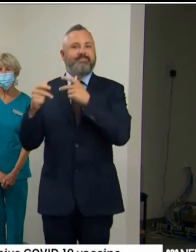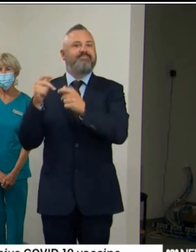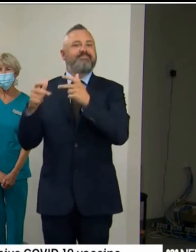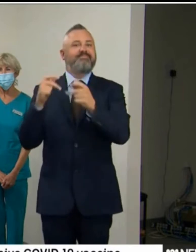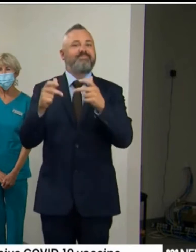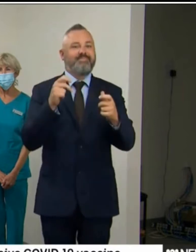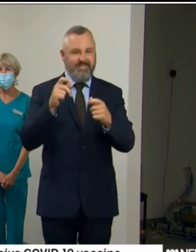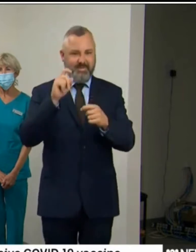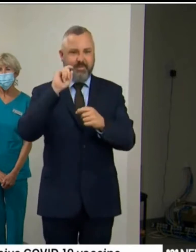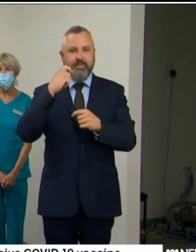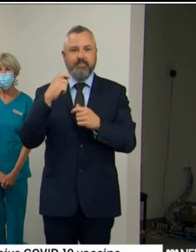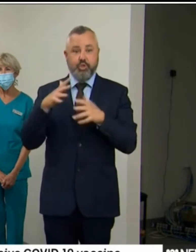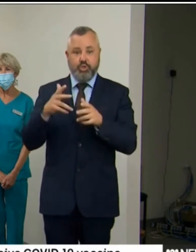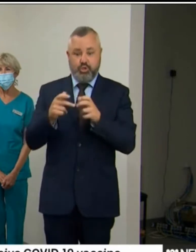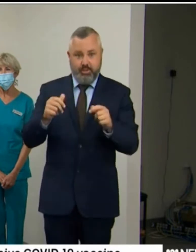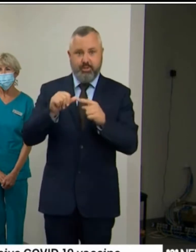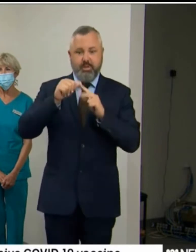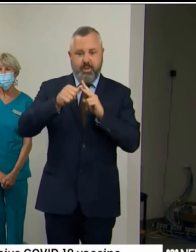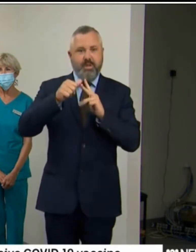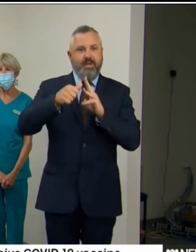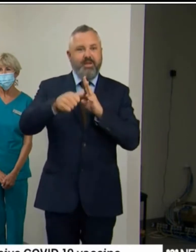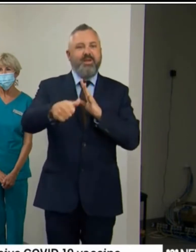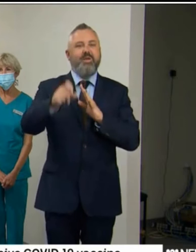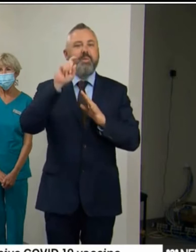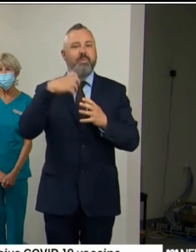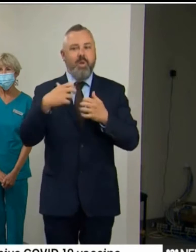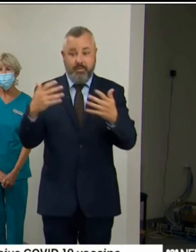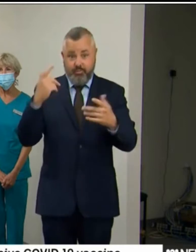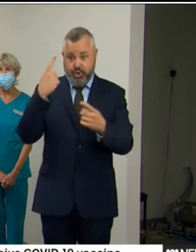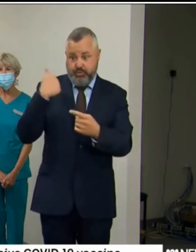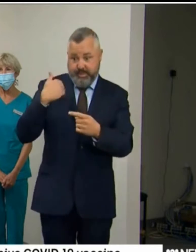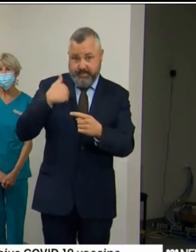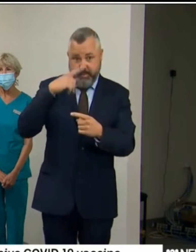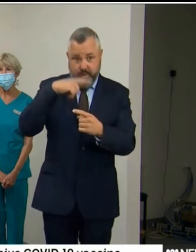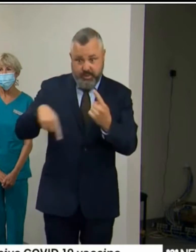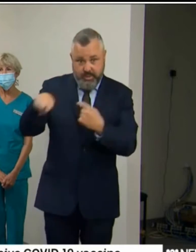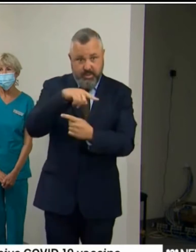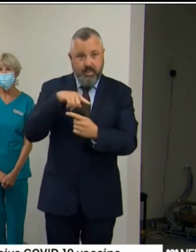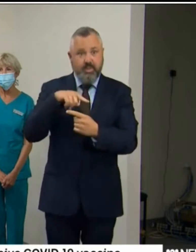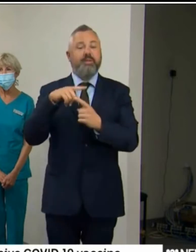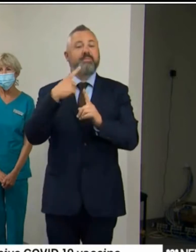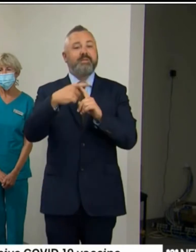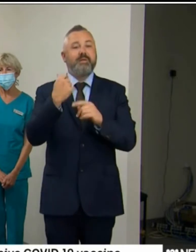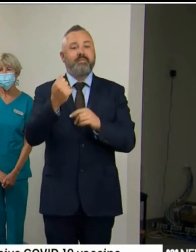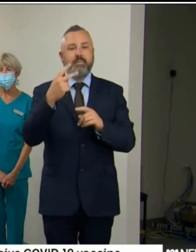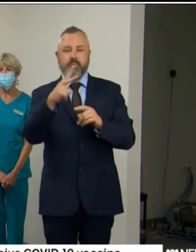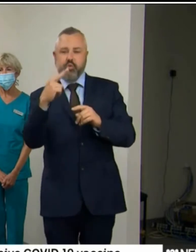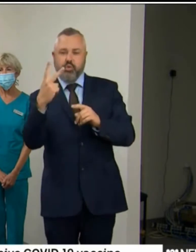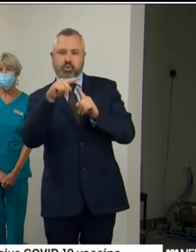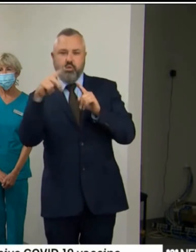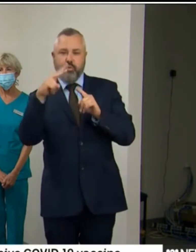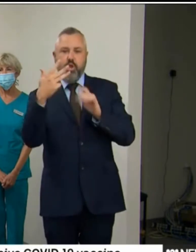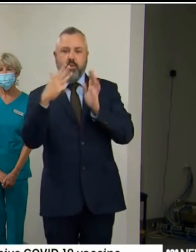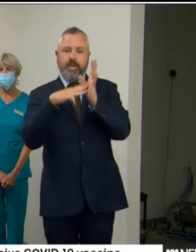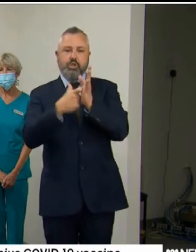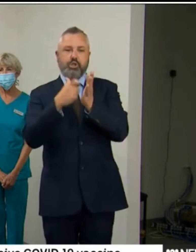vaccinated here, and the aged care residents will continue. And then in the week of the 22nd to the 29th of March, the first of our